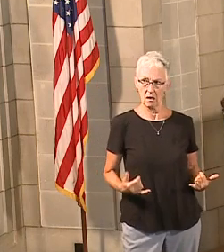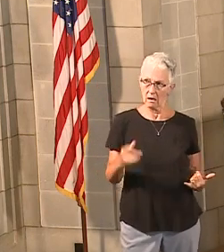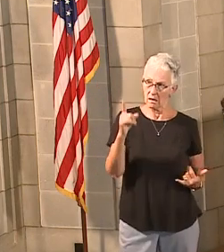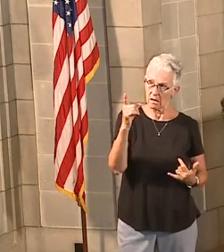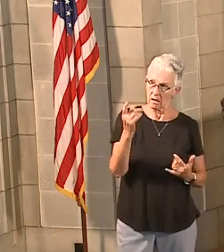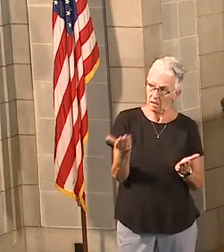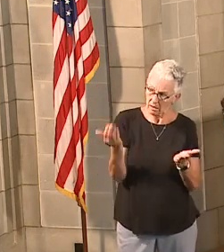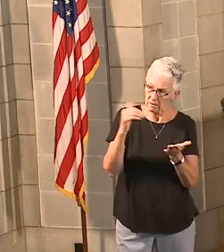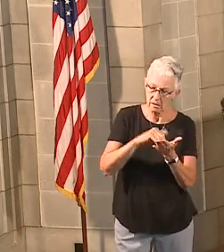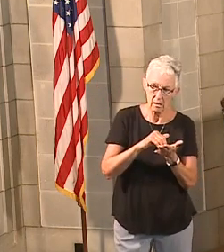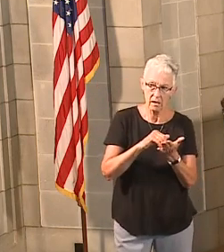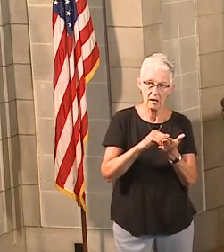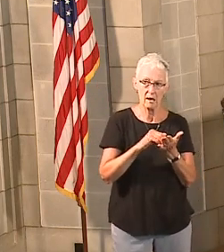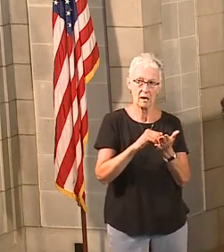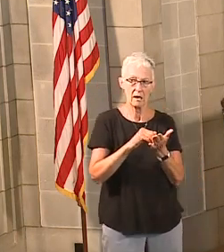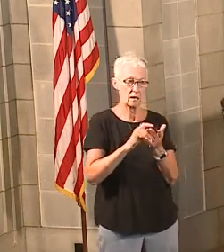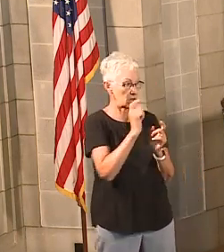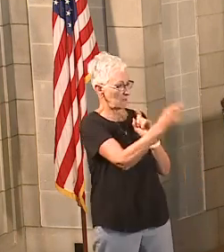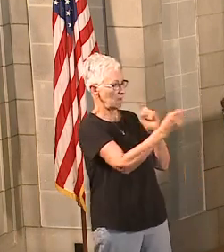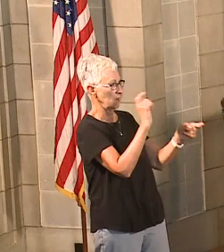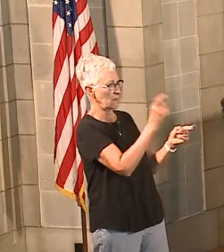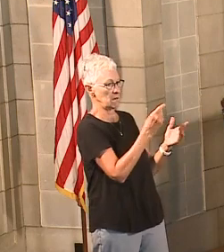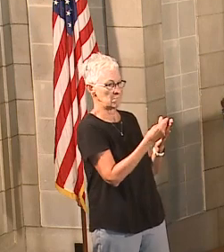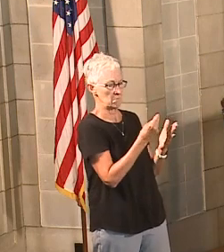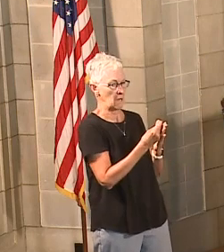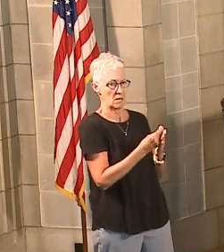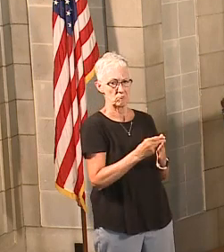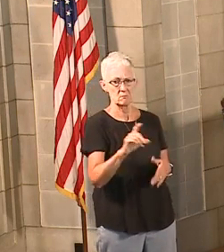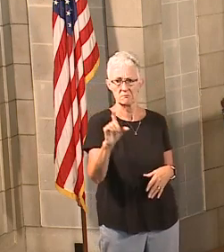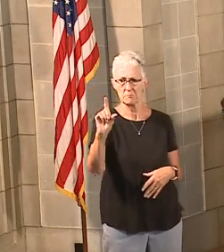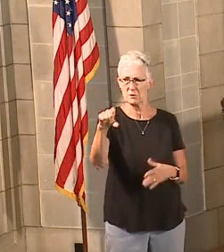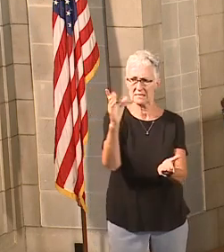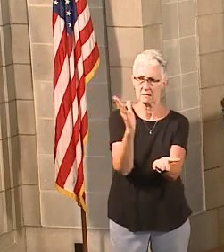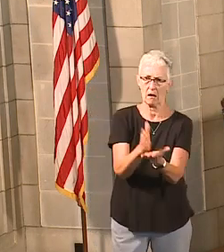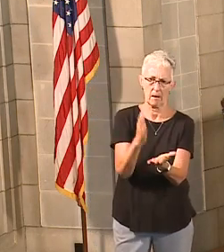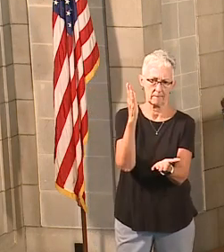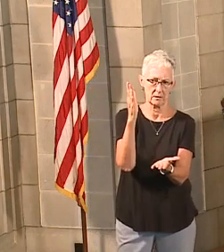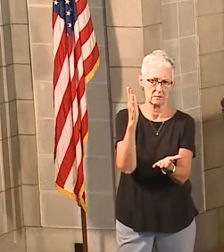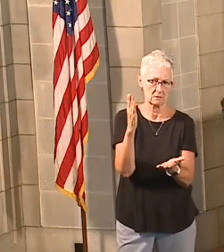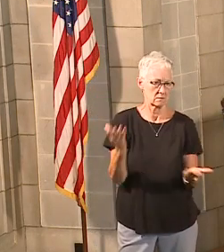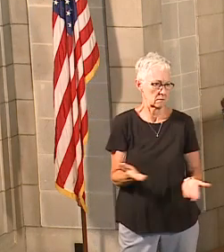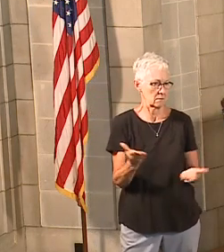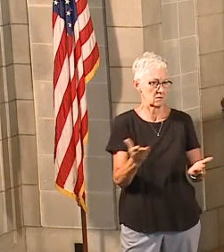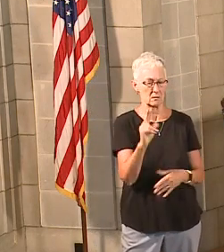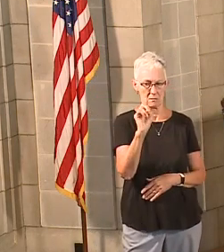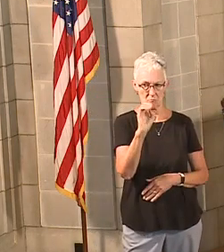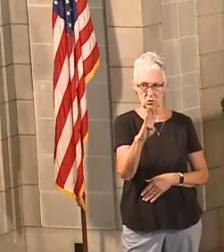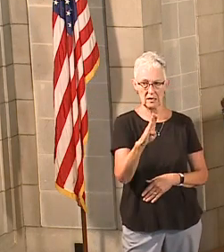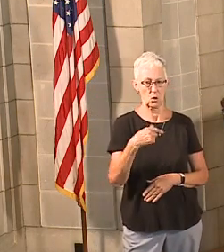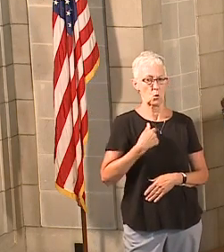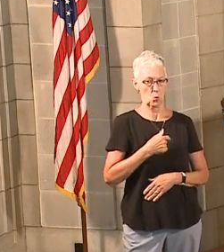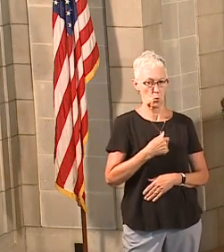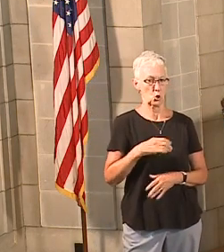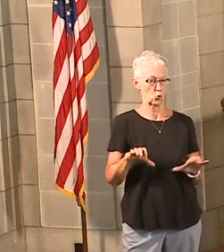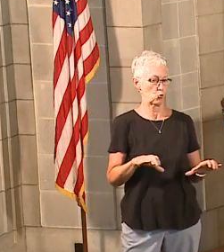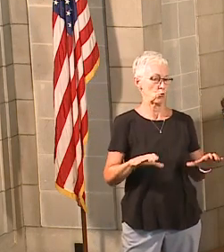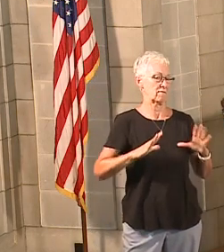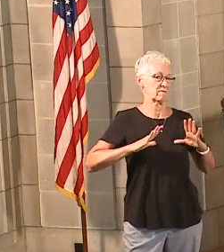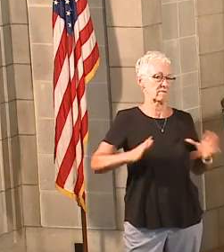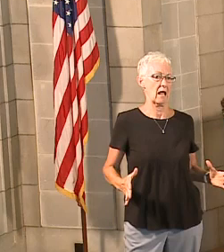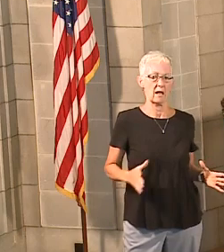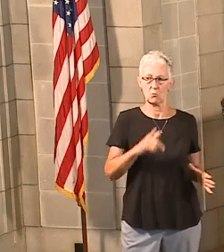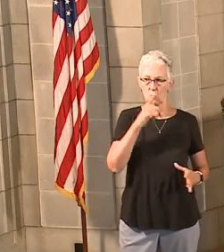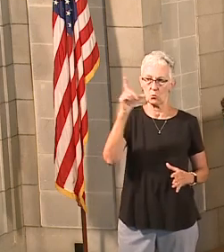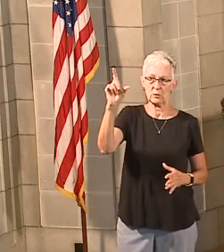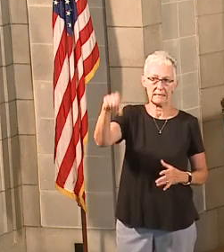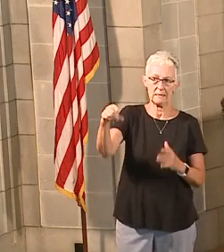packages later. At some point, you got to stop. And what I'm saying is Nebraska is in a situation where we can continue to manage this without an additional